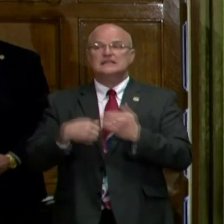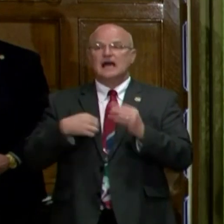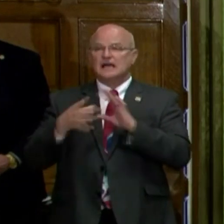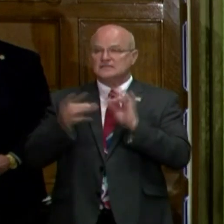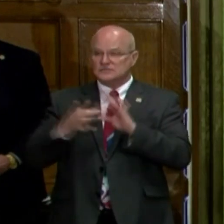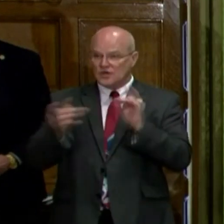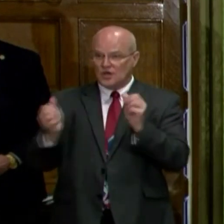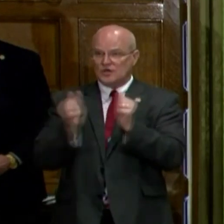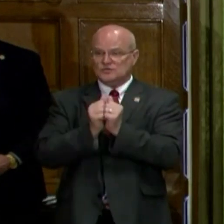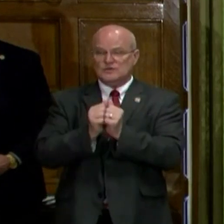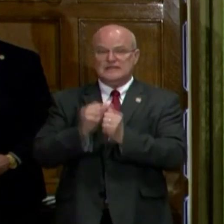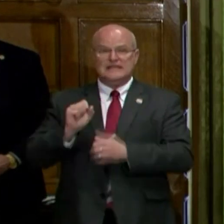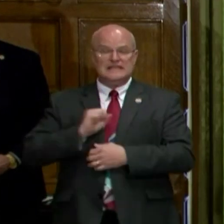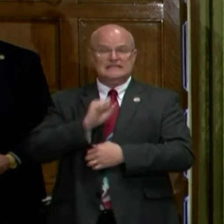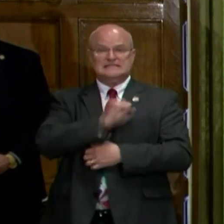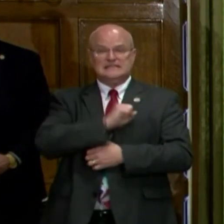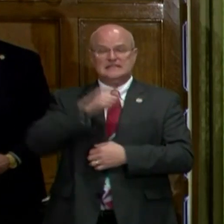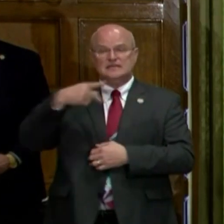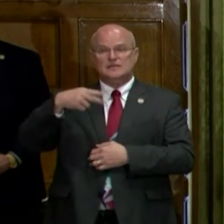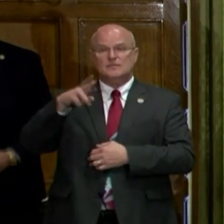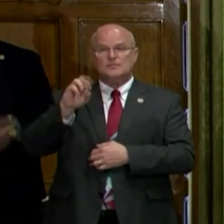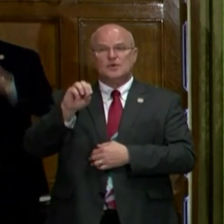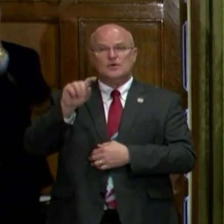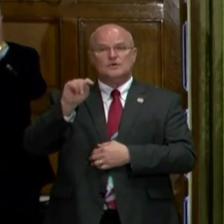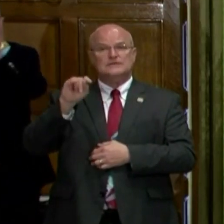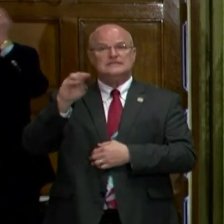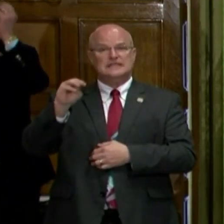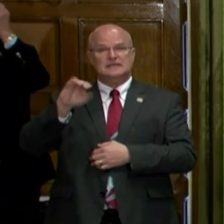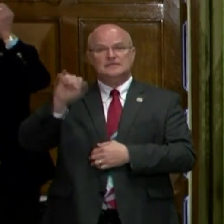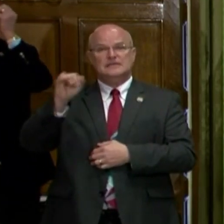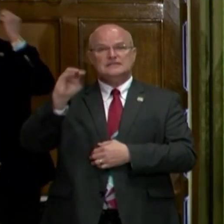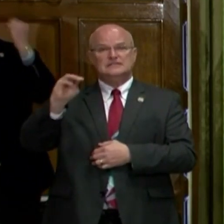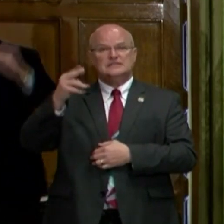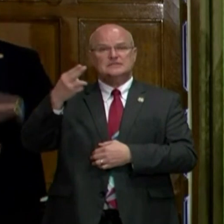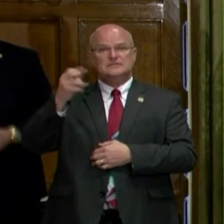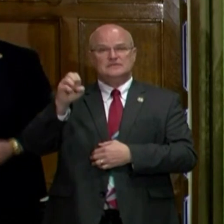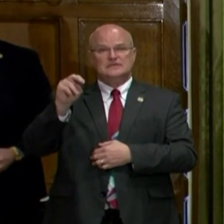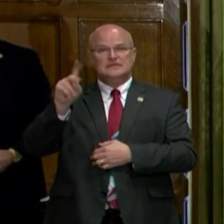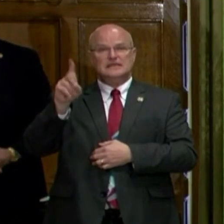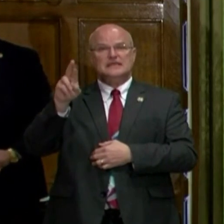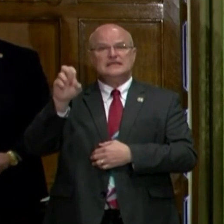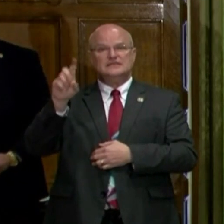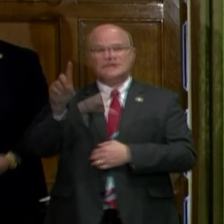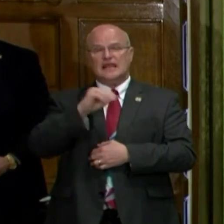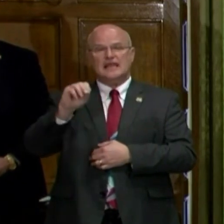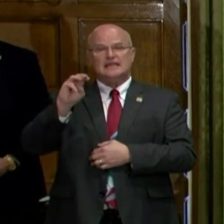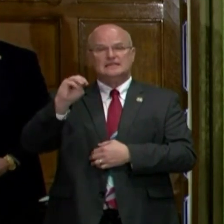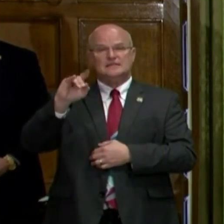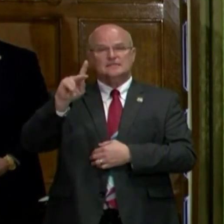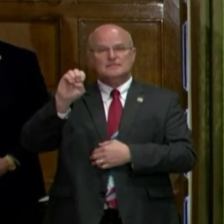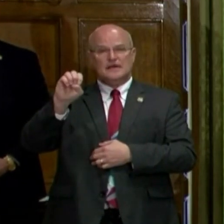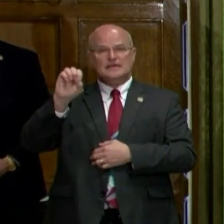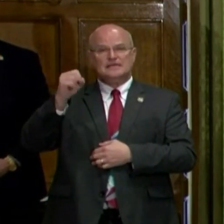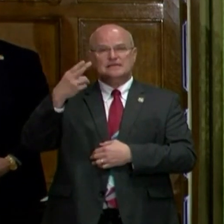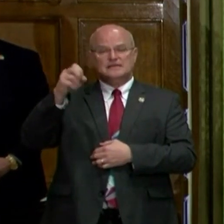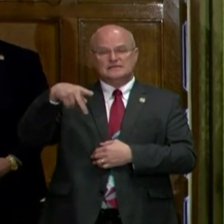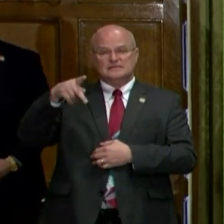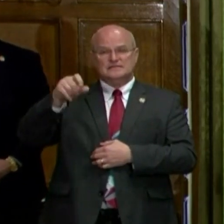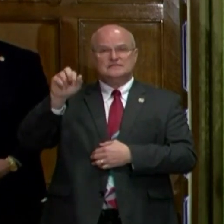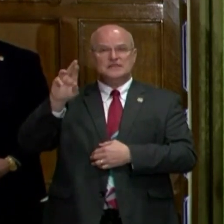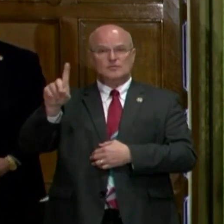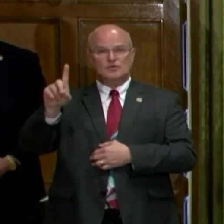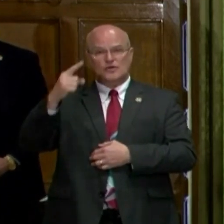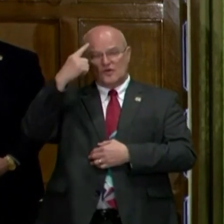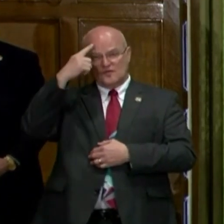spoken with Senate Pro Tem Jim Hendren and Speaker Matthew Shepard on the issue of the filing deadline for